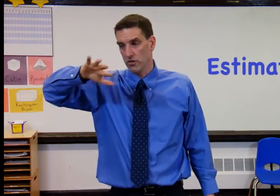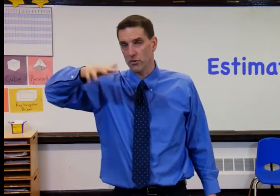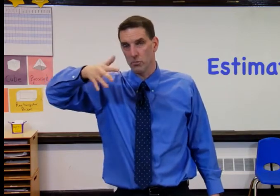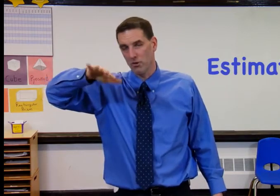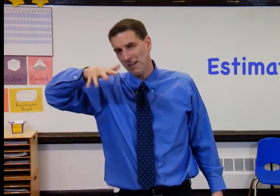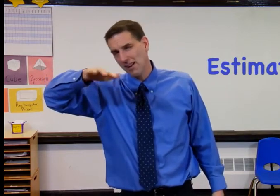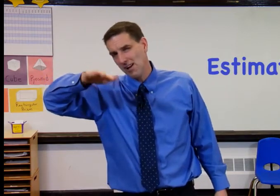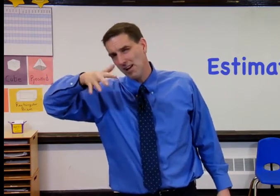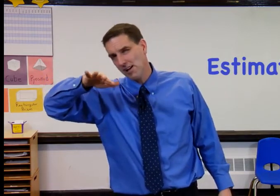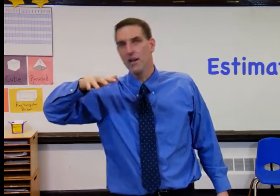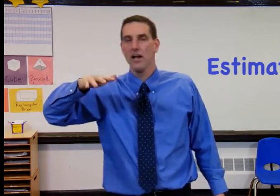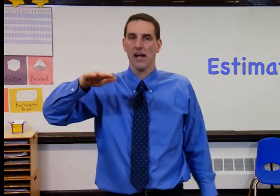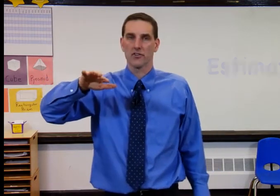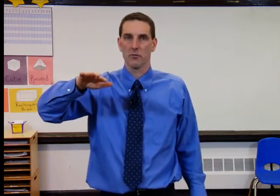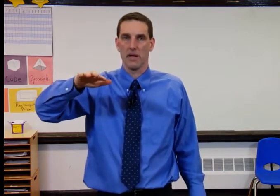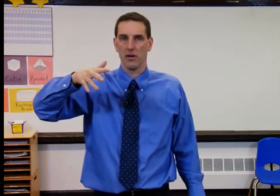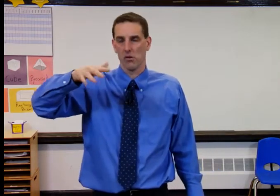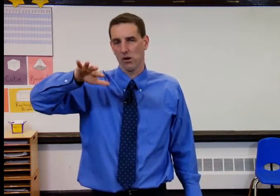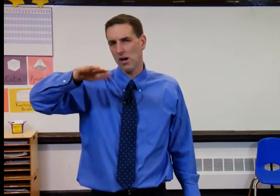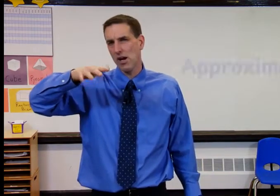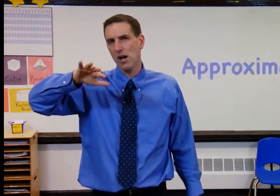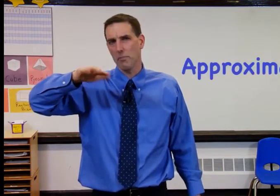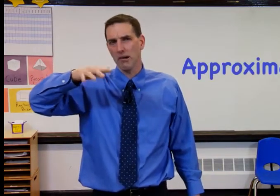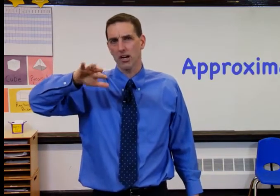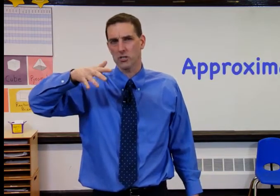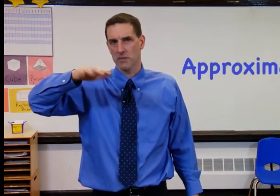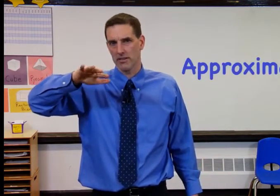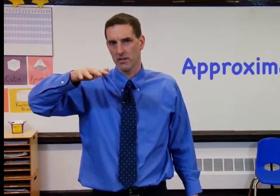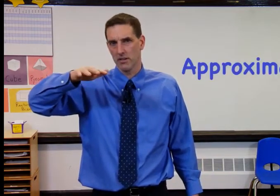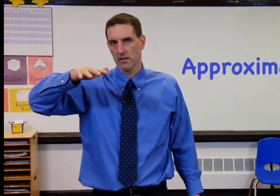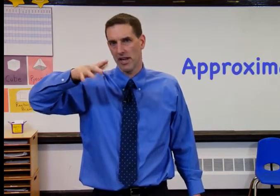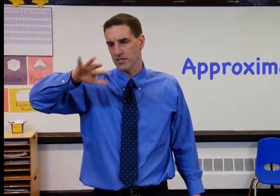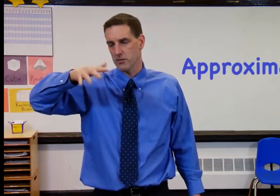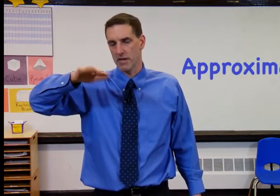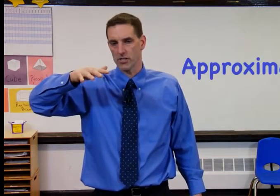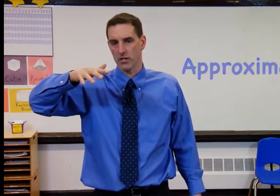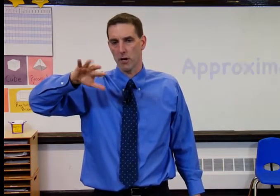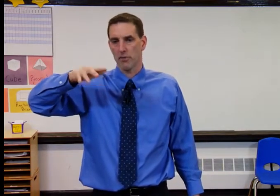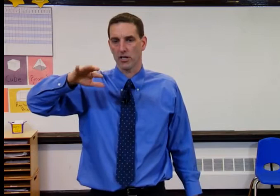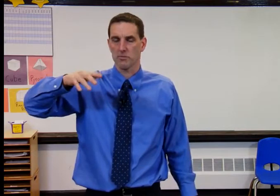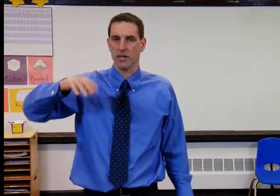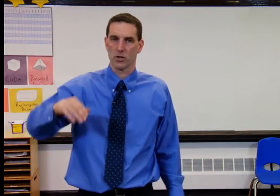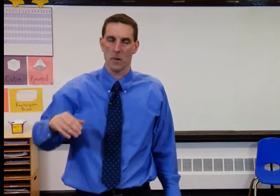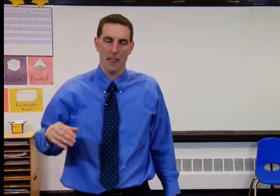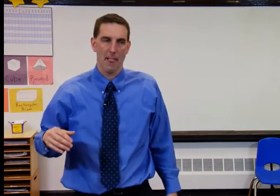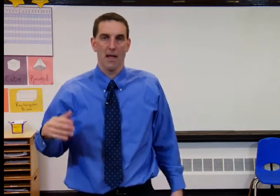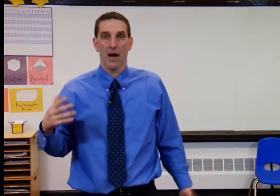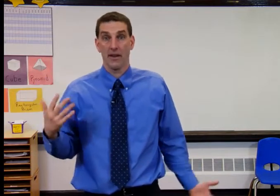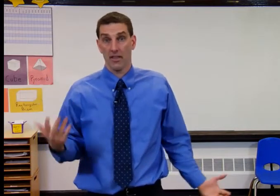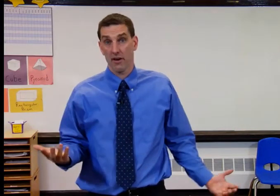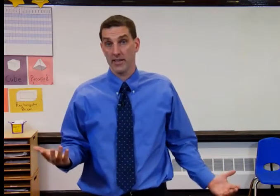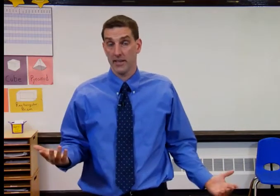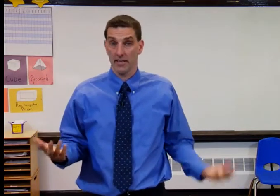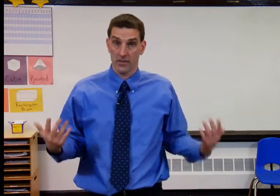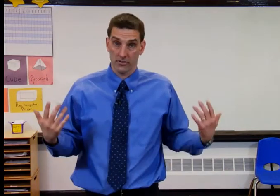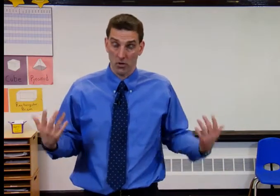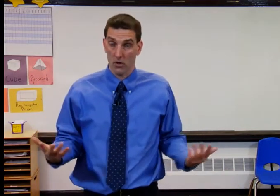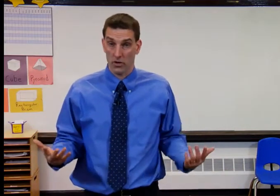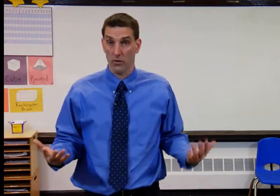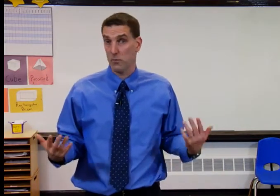symbol, estimating, or approximate. Estimation, approximation. Another idea in this whole unit would be the idea